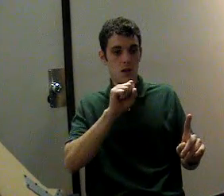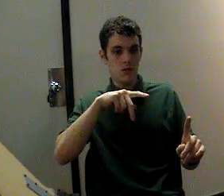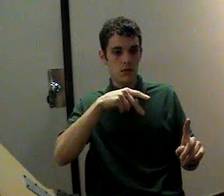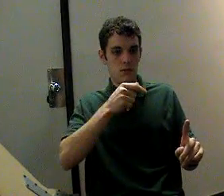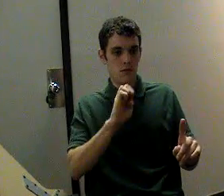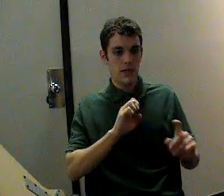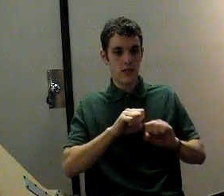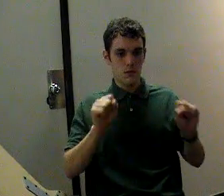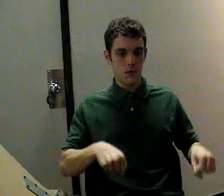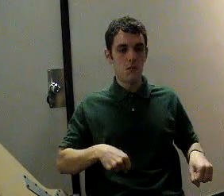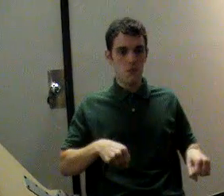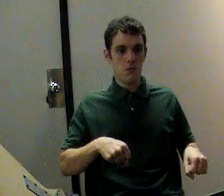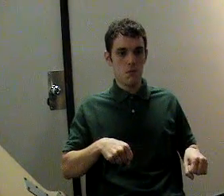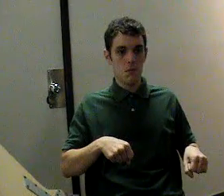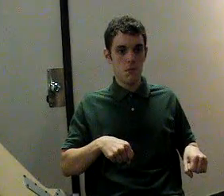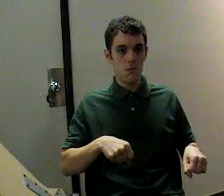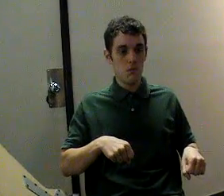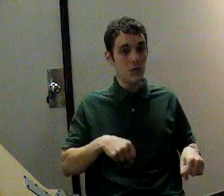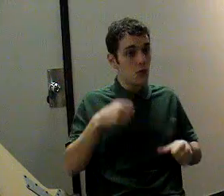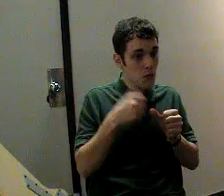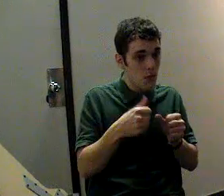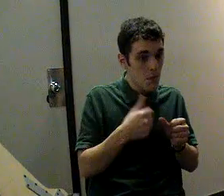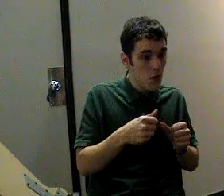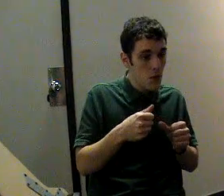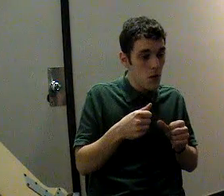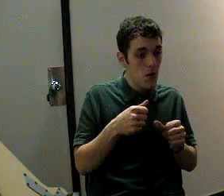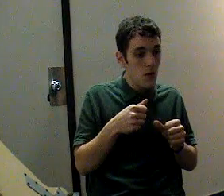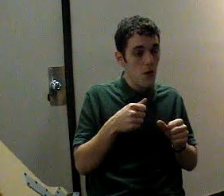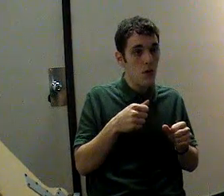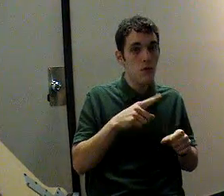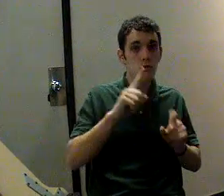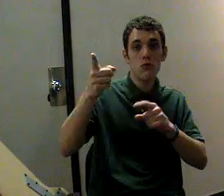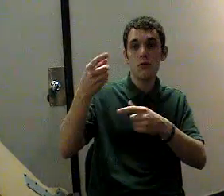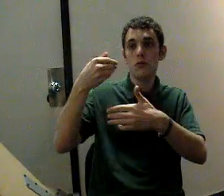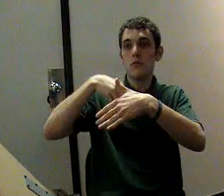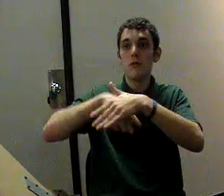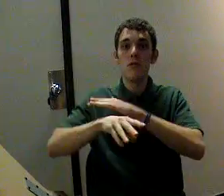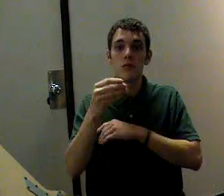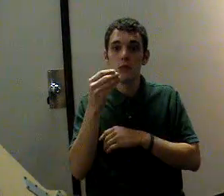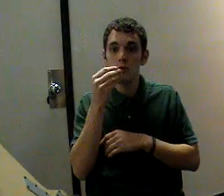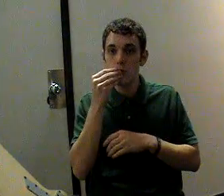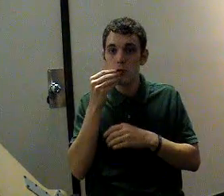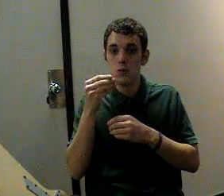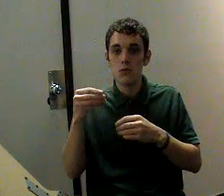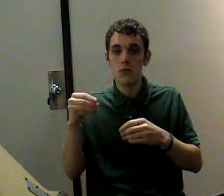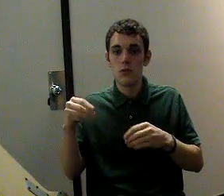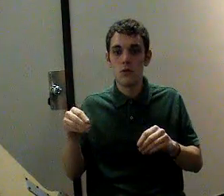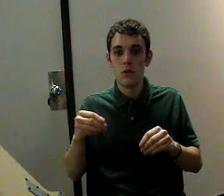creatine phosphate. So remember, when you guys go buy all those the health food store and they're selling that stuff, that's what they're trying